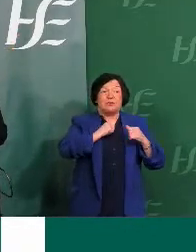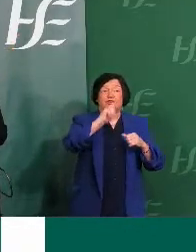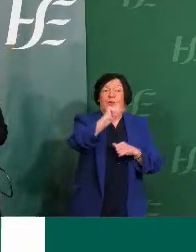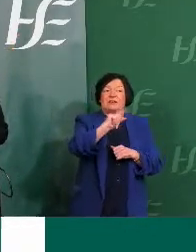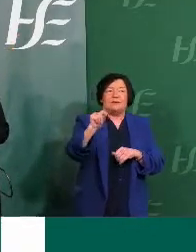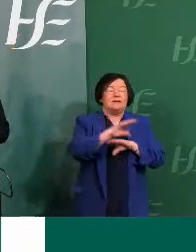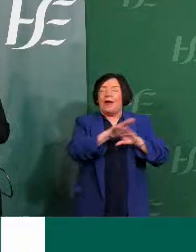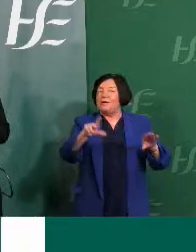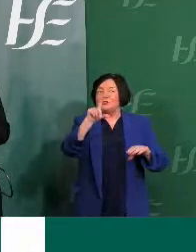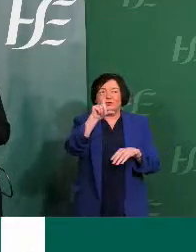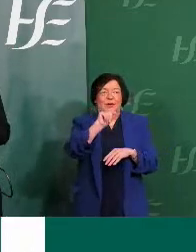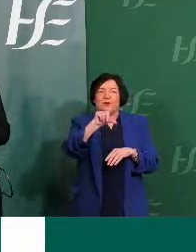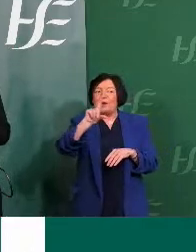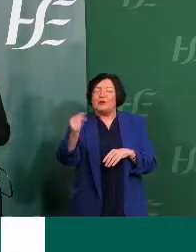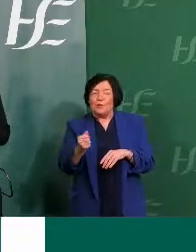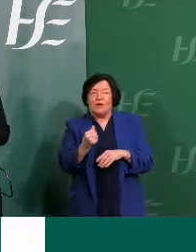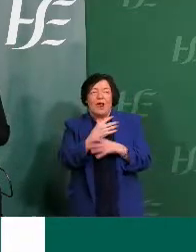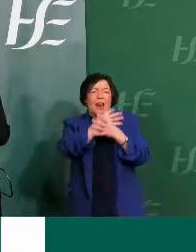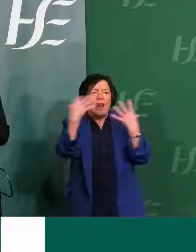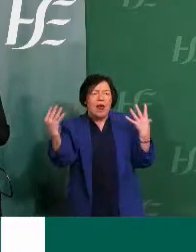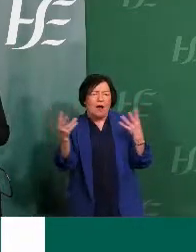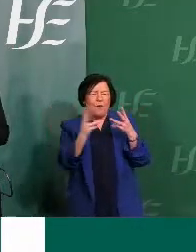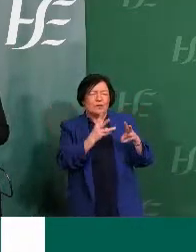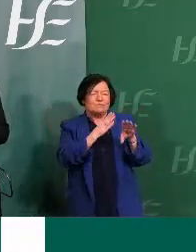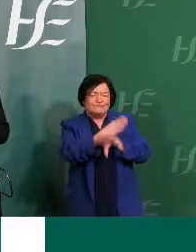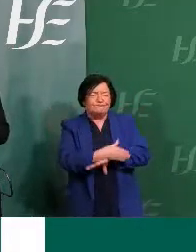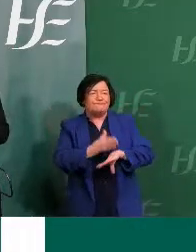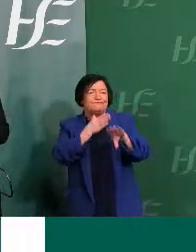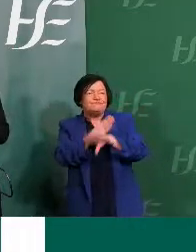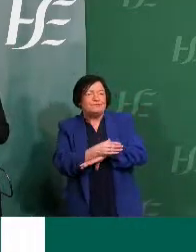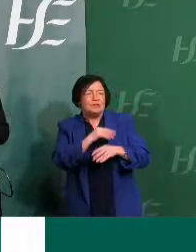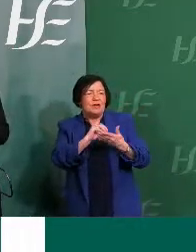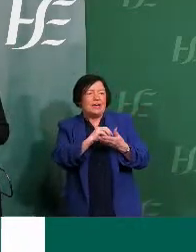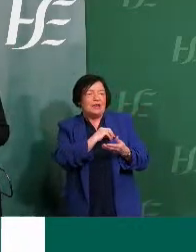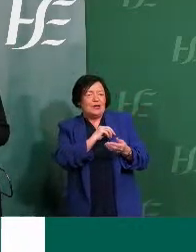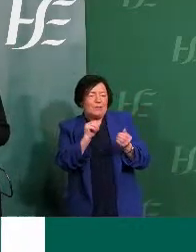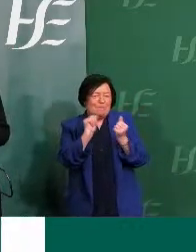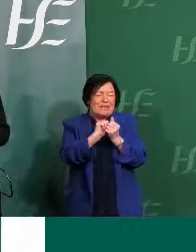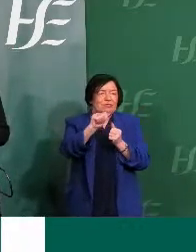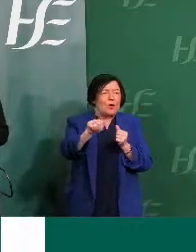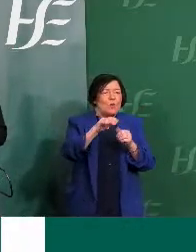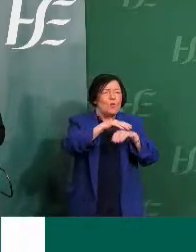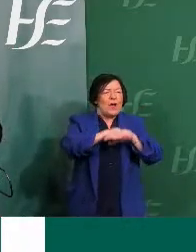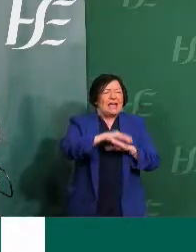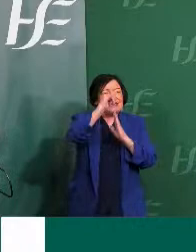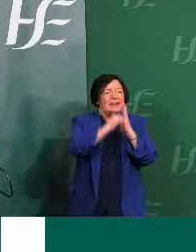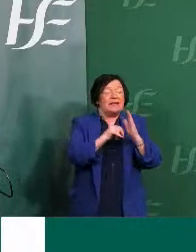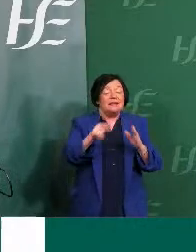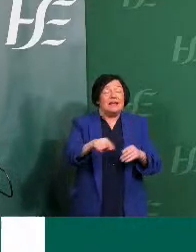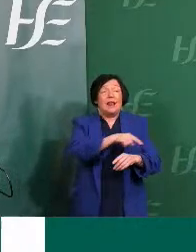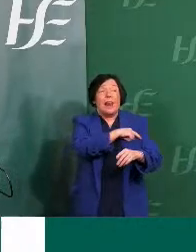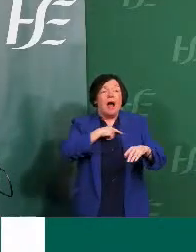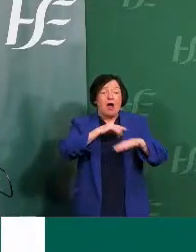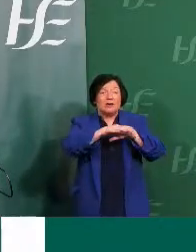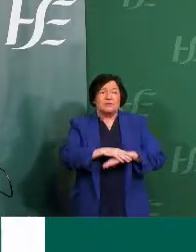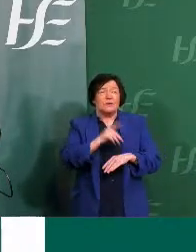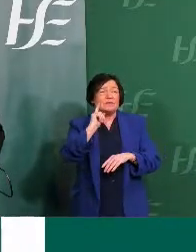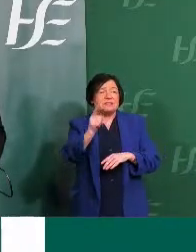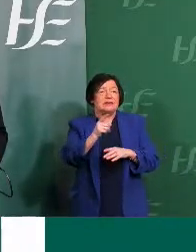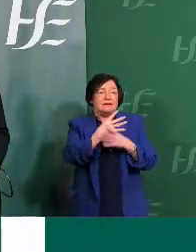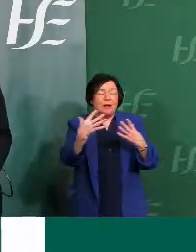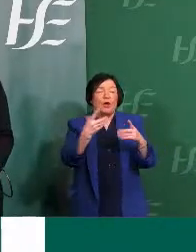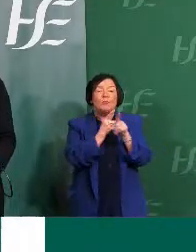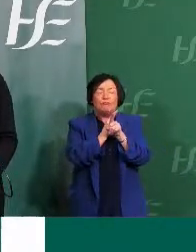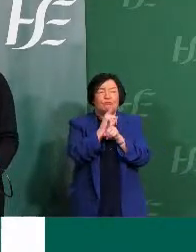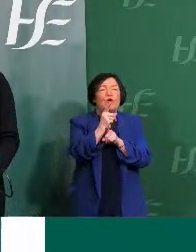not 21. So a lot of work going on trying to address our waiting list, and in particular the longest waiters. So we've seen significant